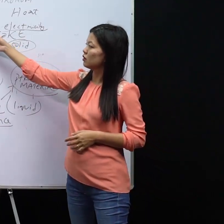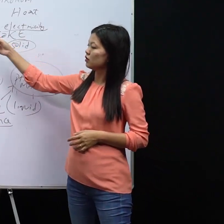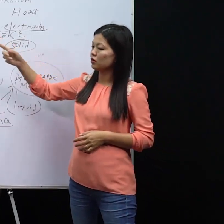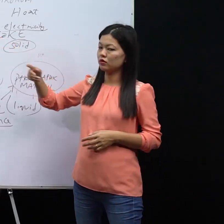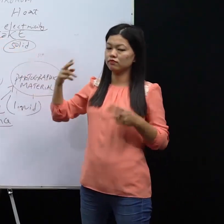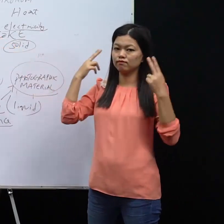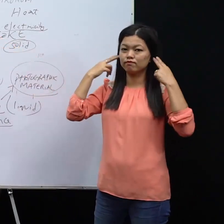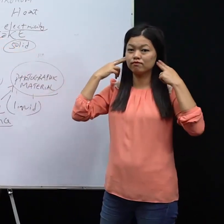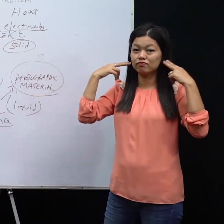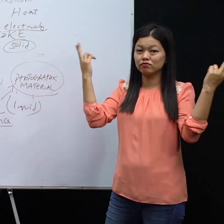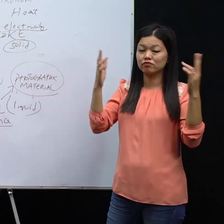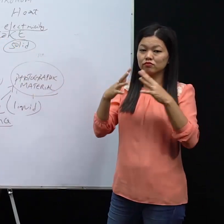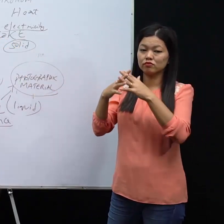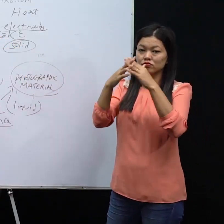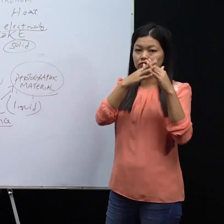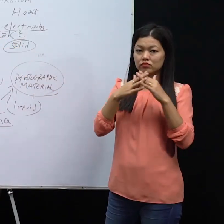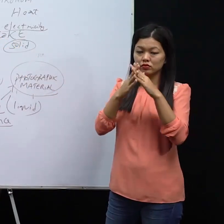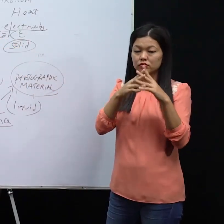in